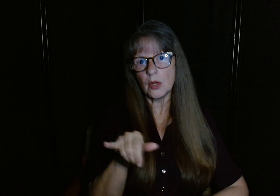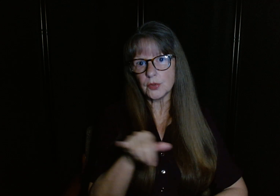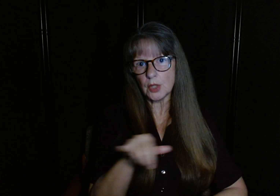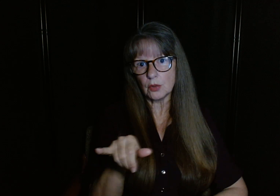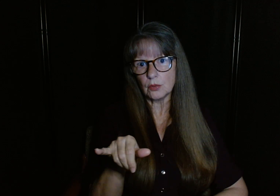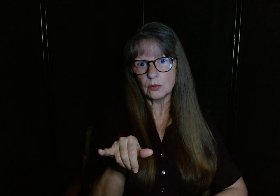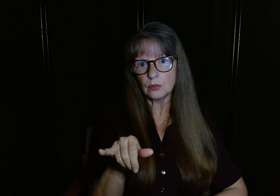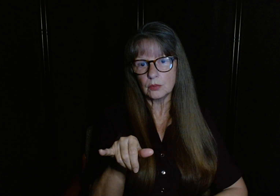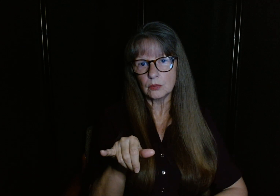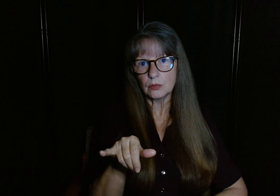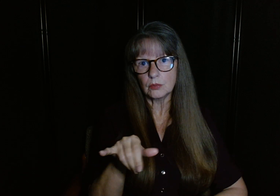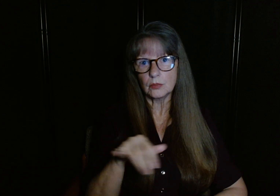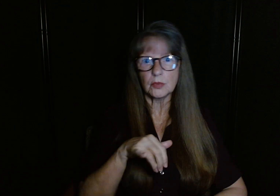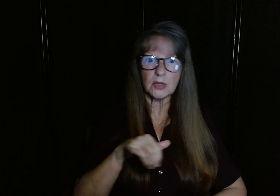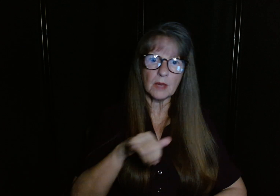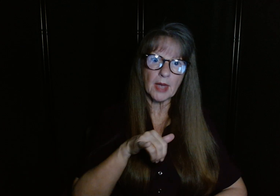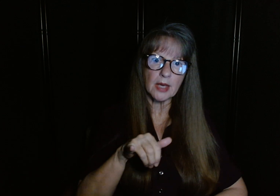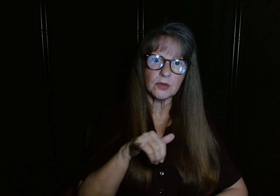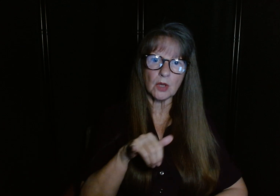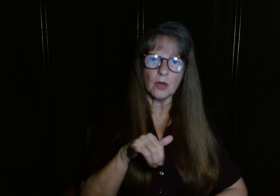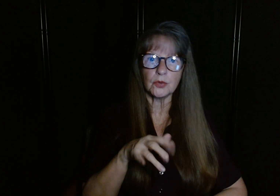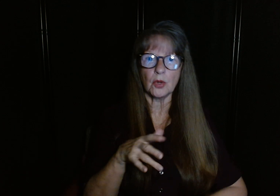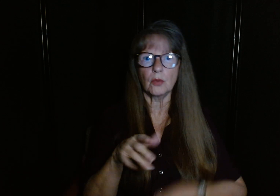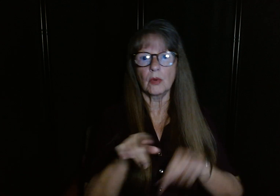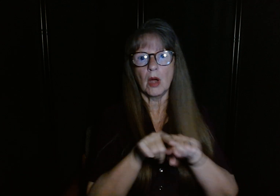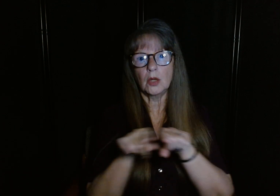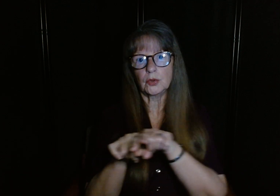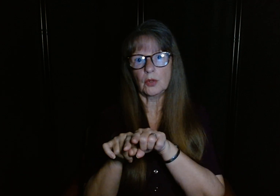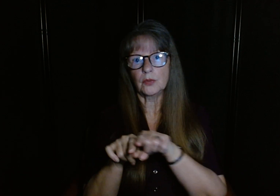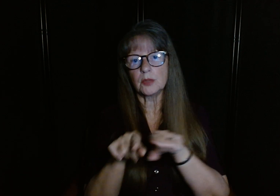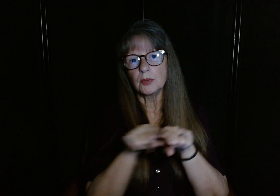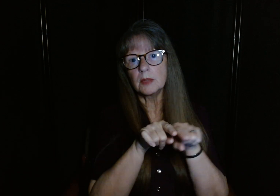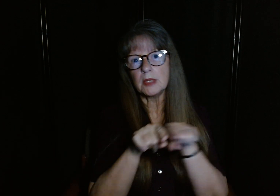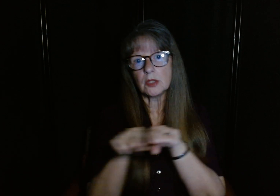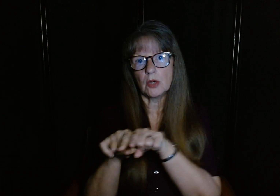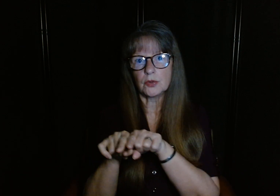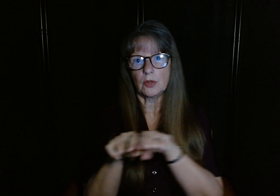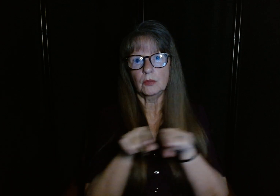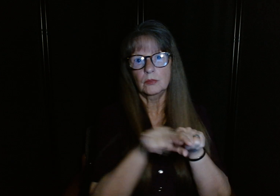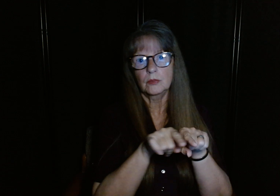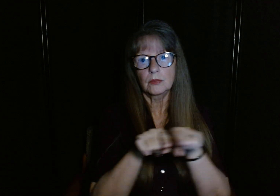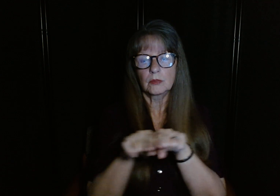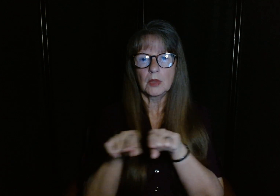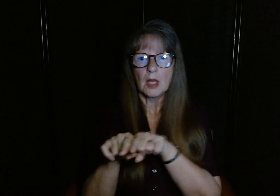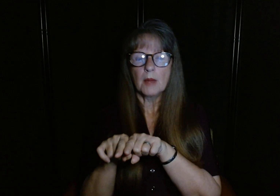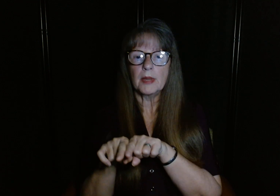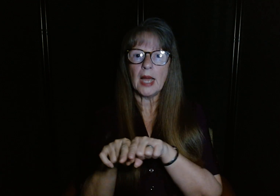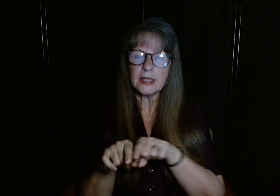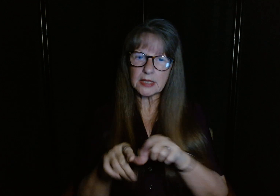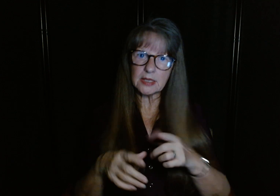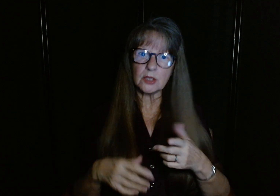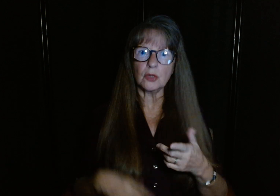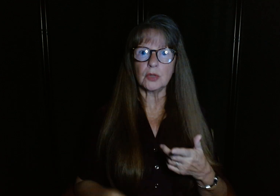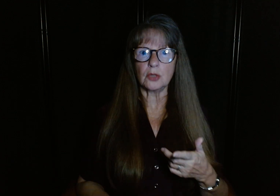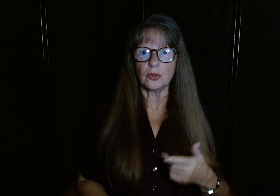also. Same as, also, also. This really means also. But I see this used